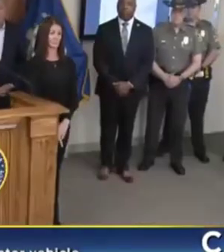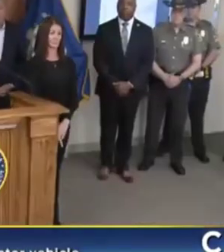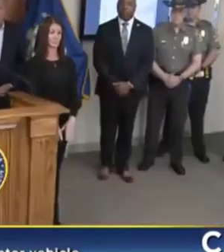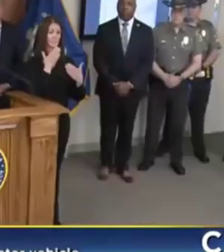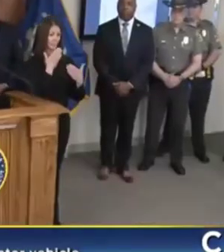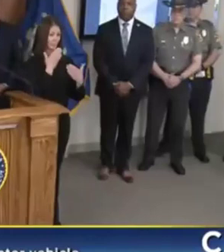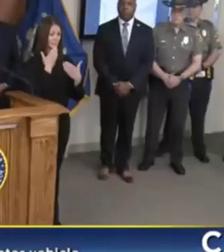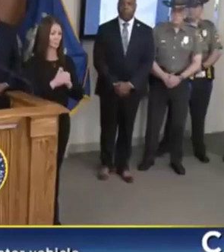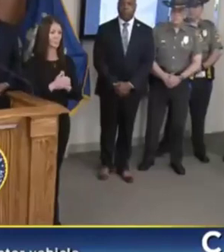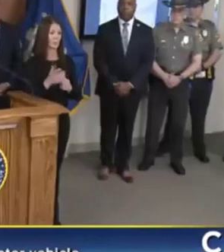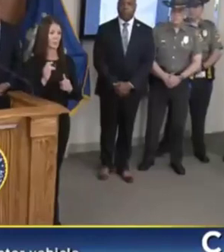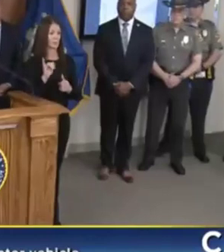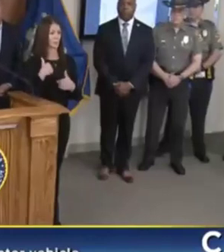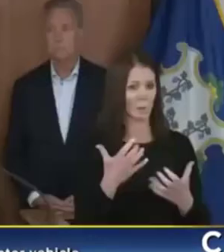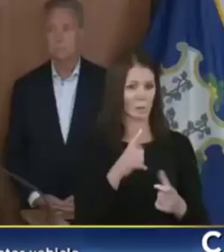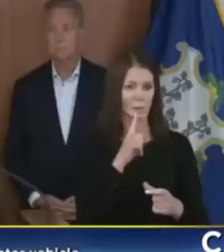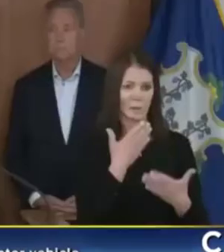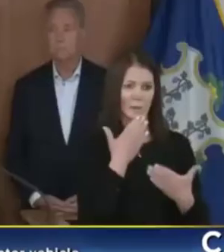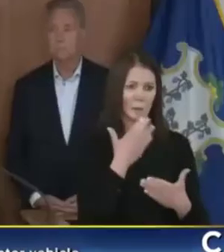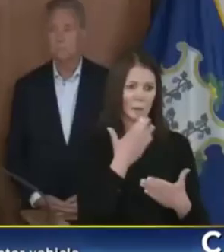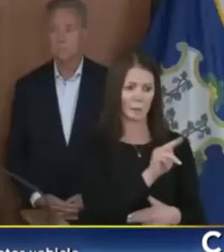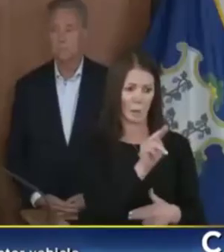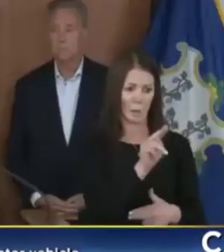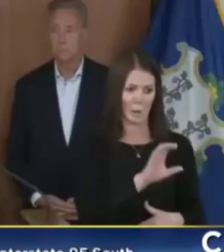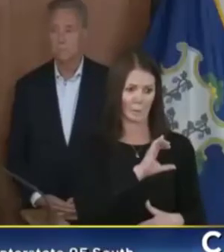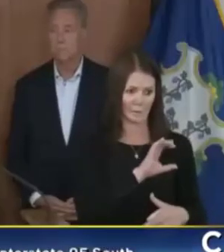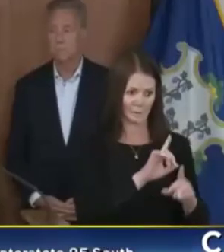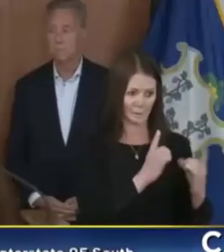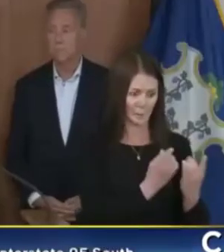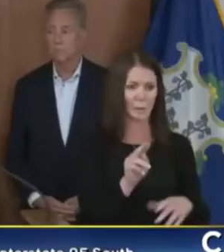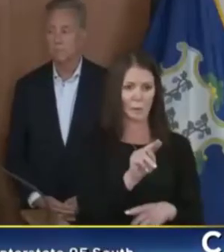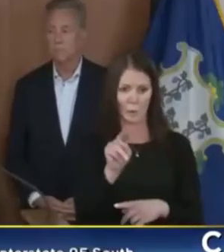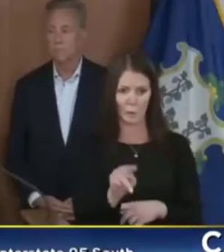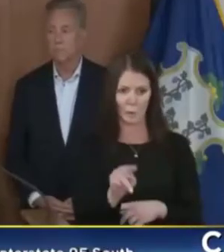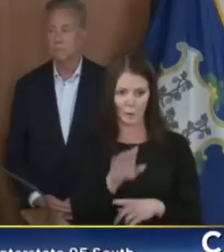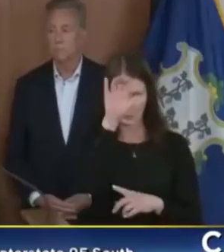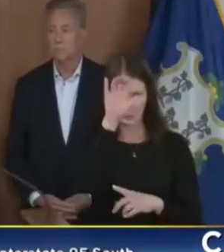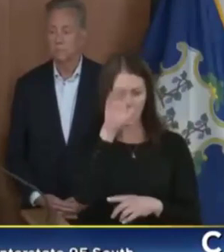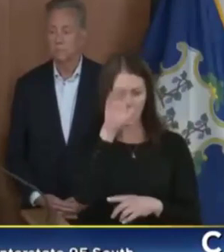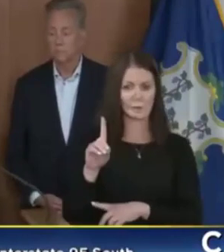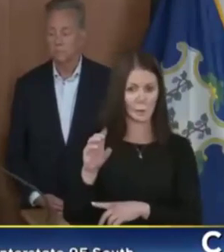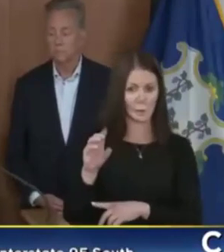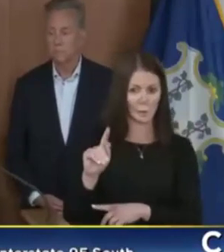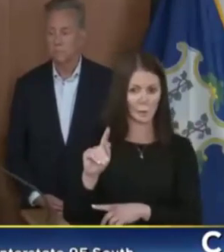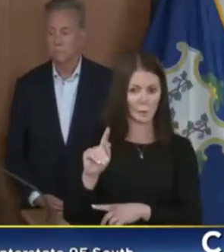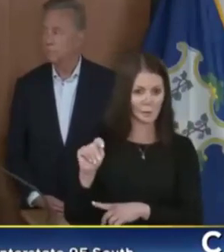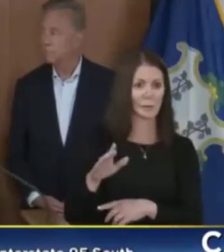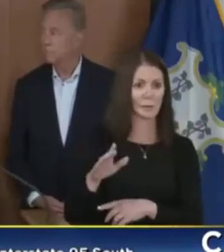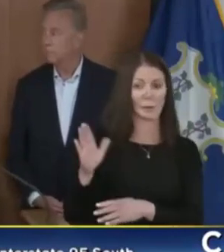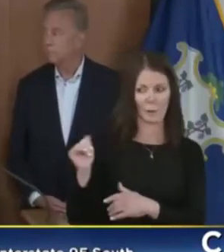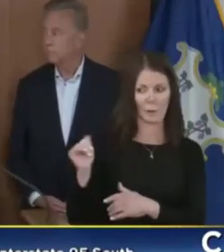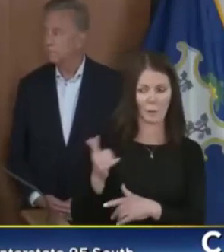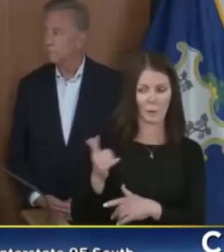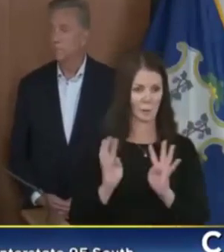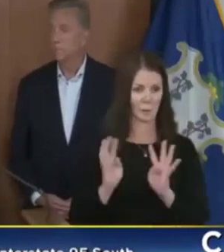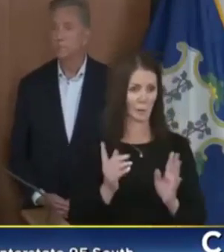Thank you. I'd also like to thank our partners, Norwalk Police Department, Norwalk Fire, DOT, Deputy Commissioner Bergeron, and